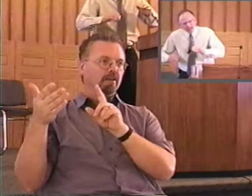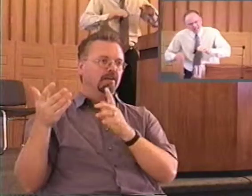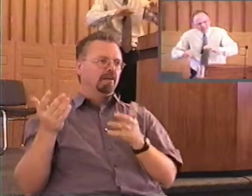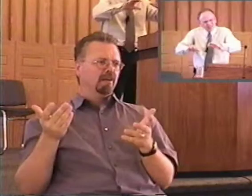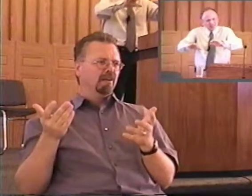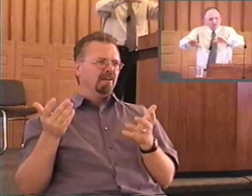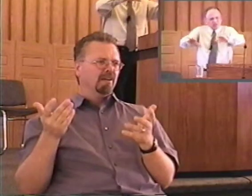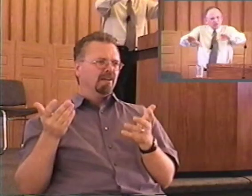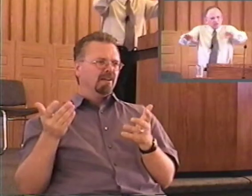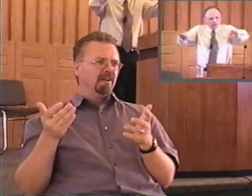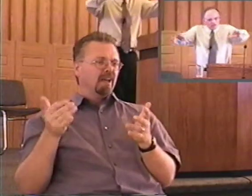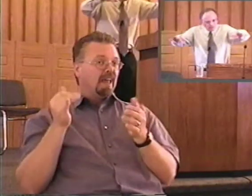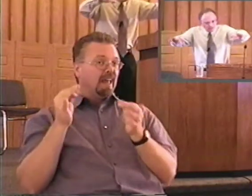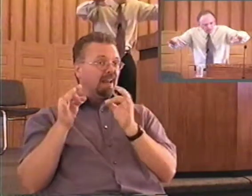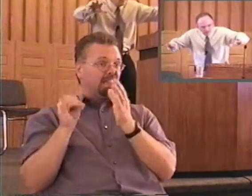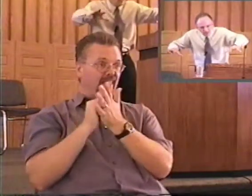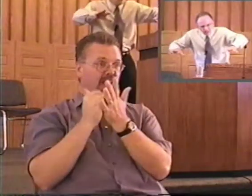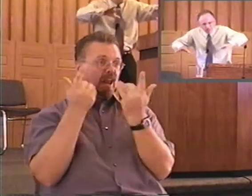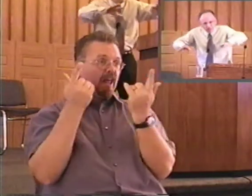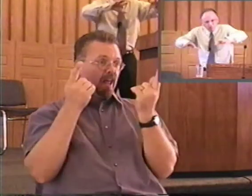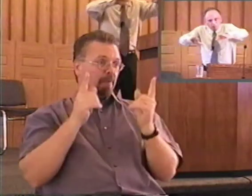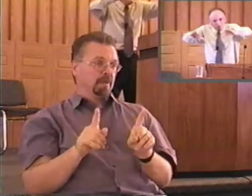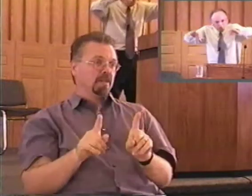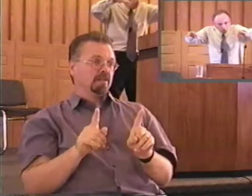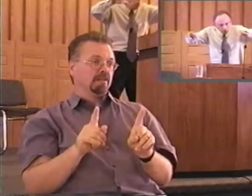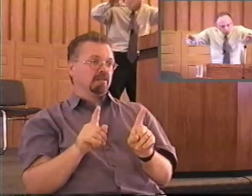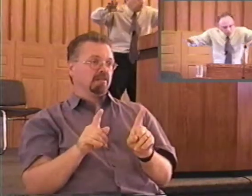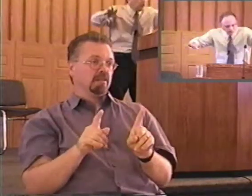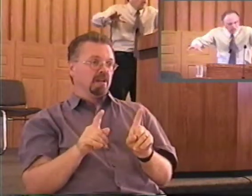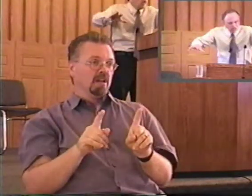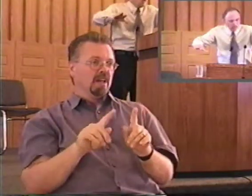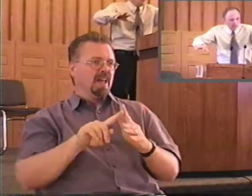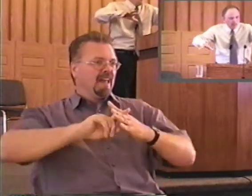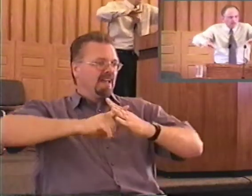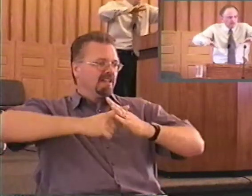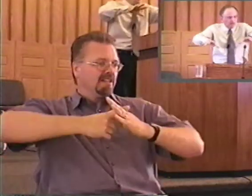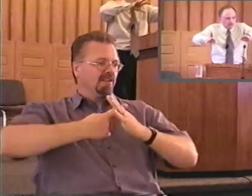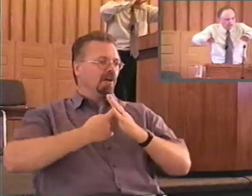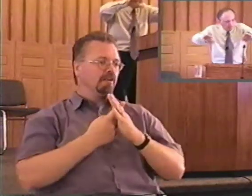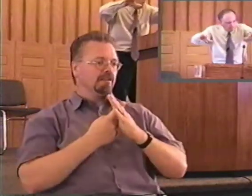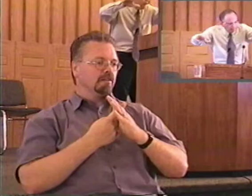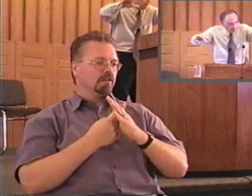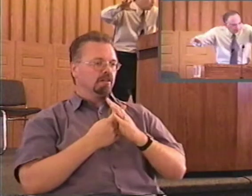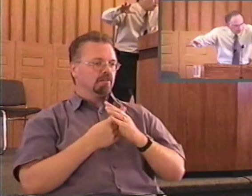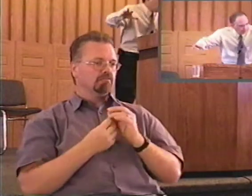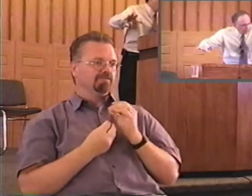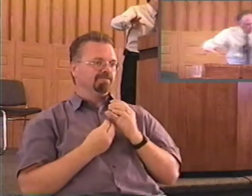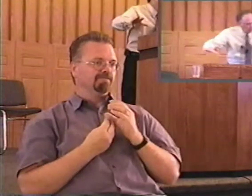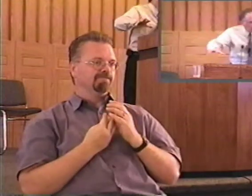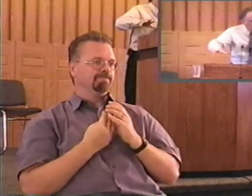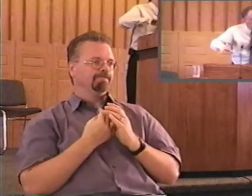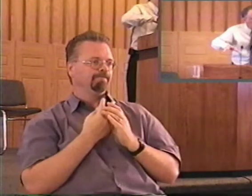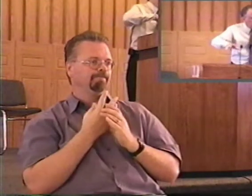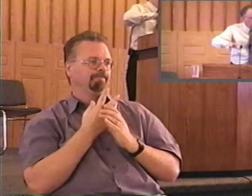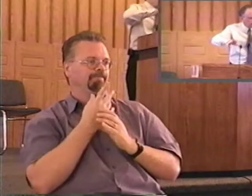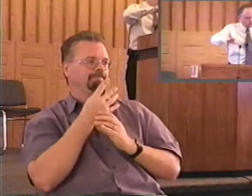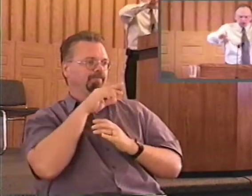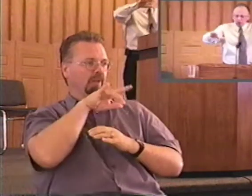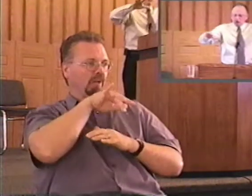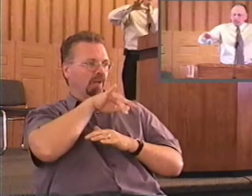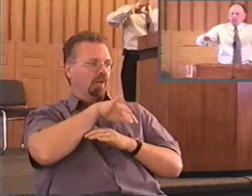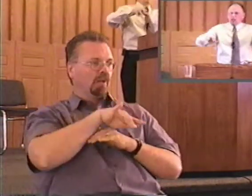And if that stuff starts to bubble and infiltrate